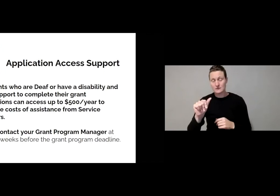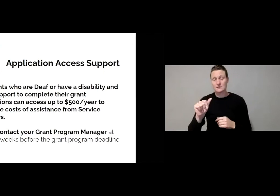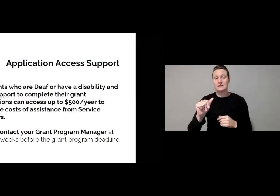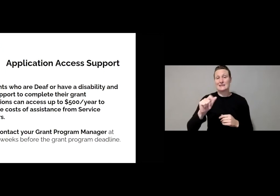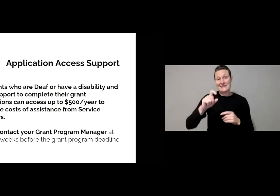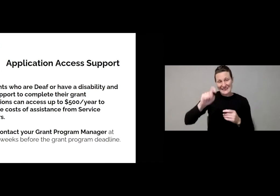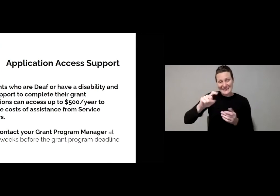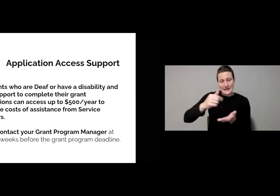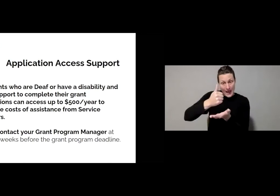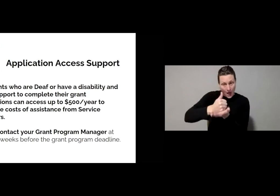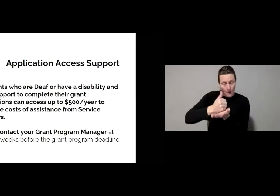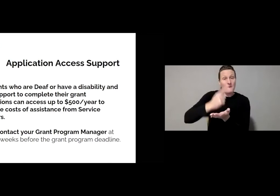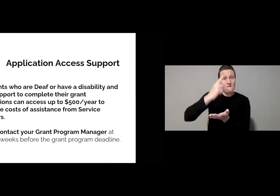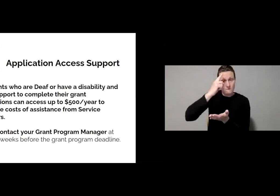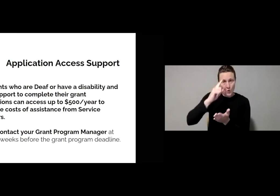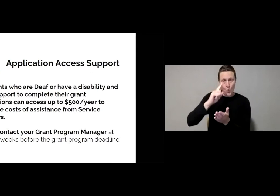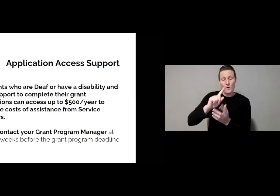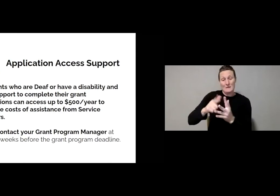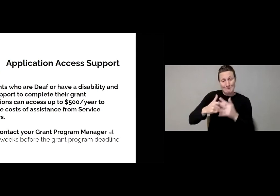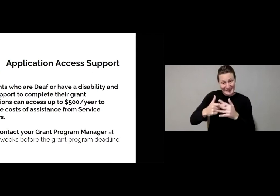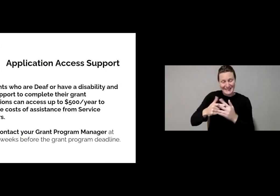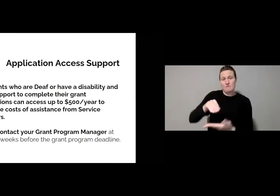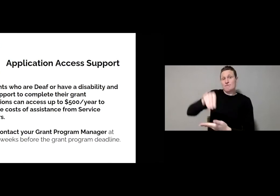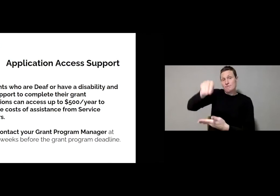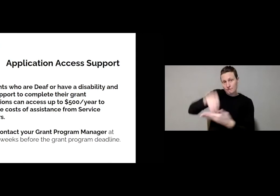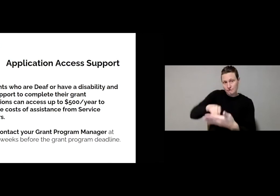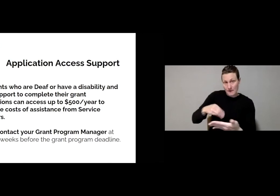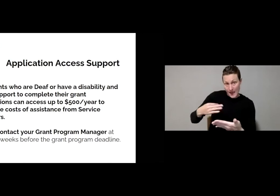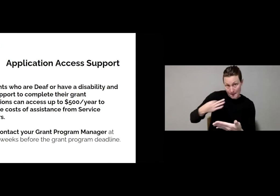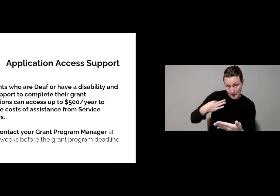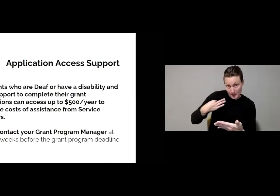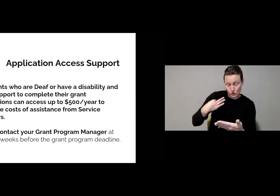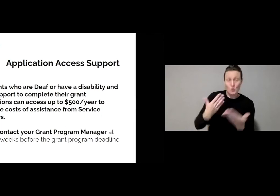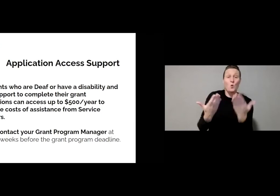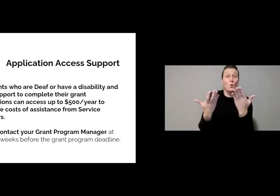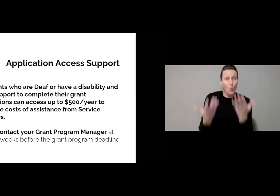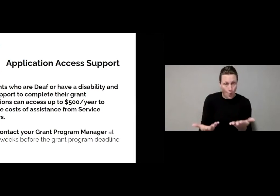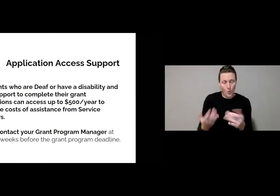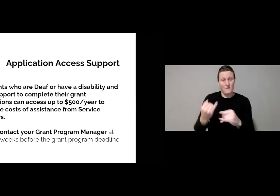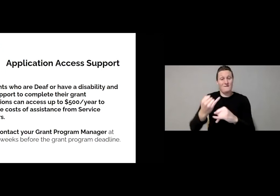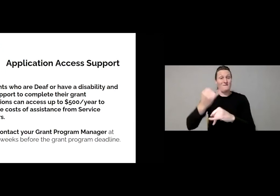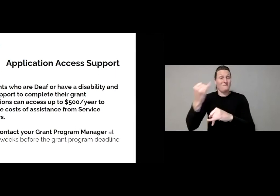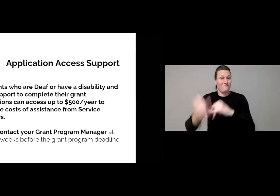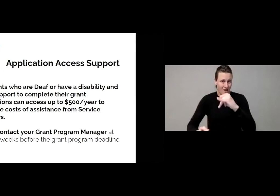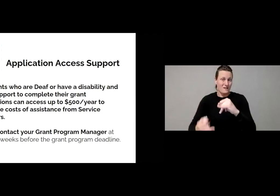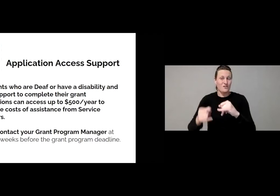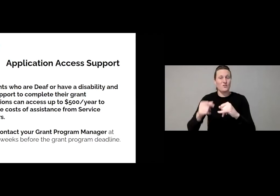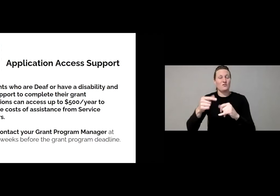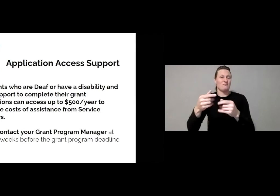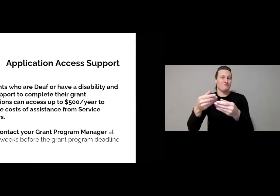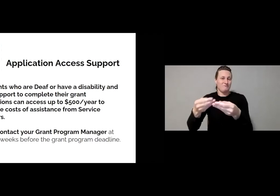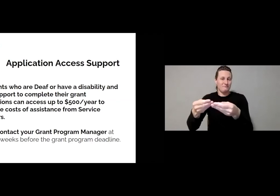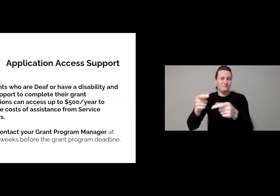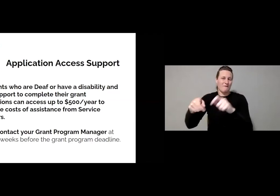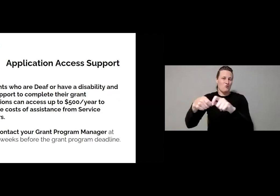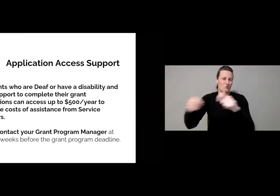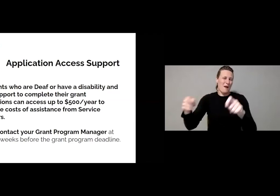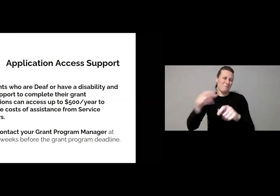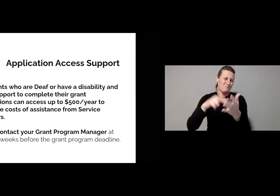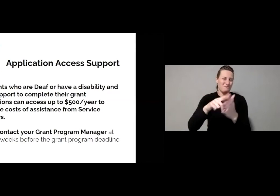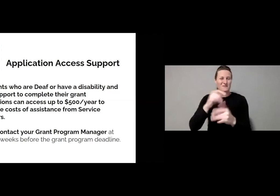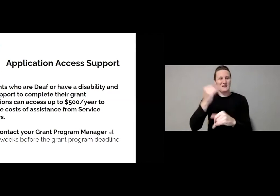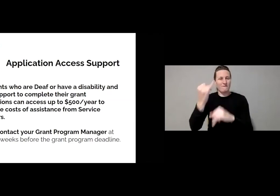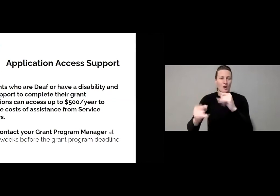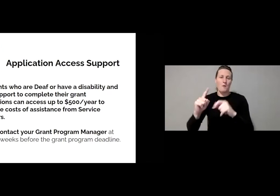complete grant applications or final reports can access up to $500 a year in order to pay